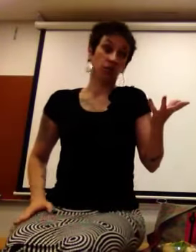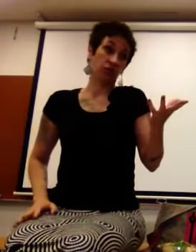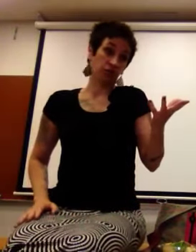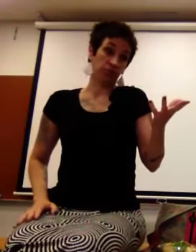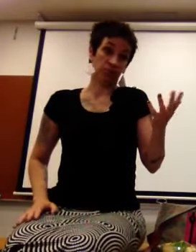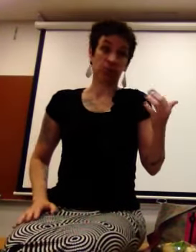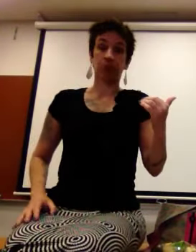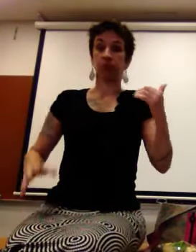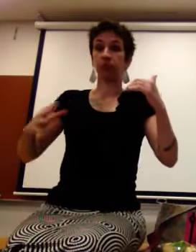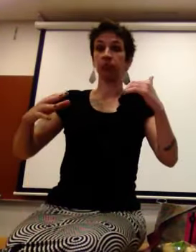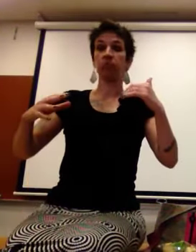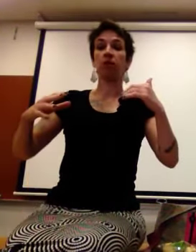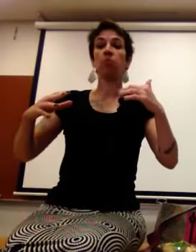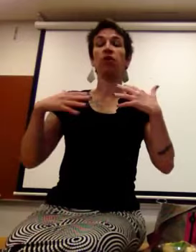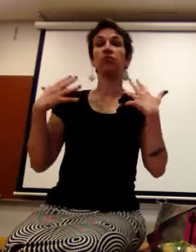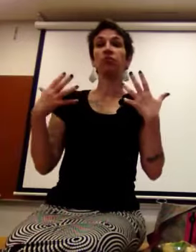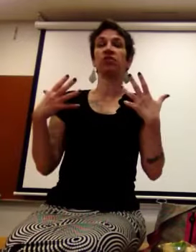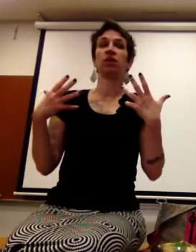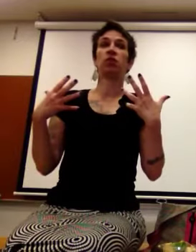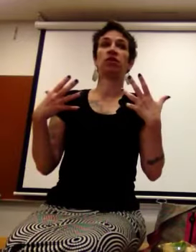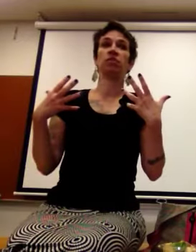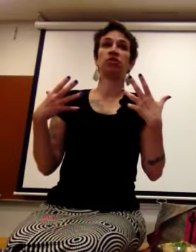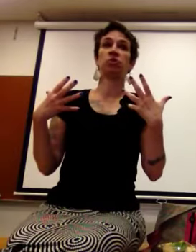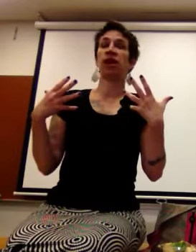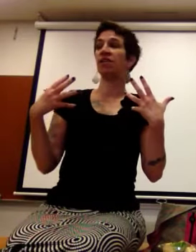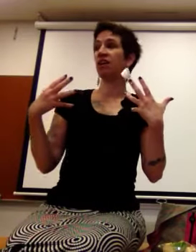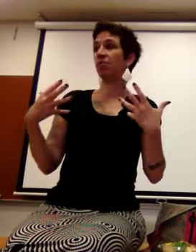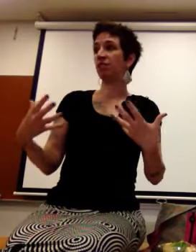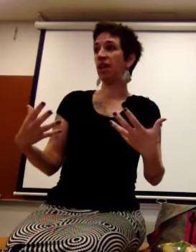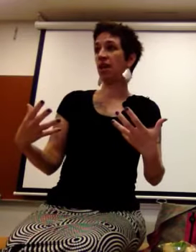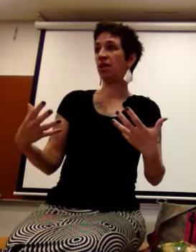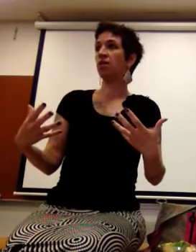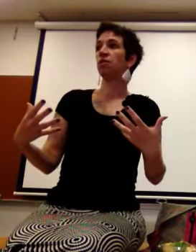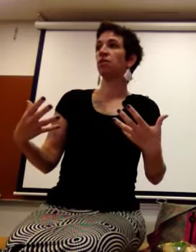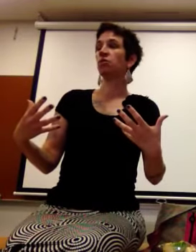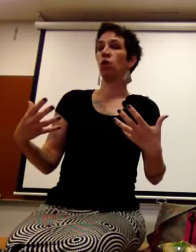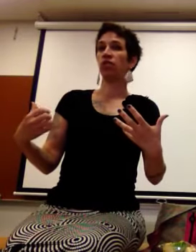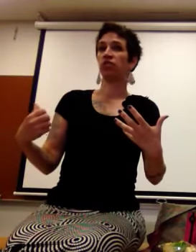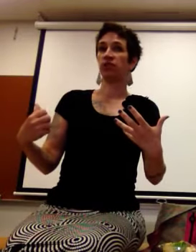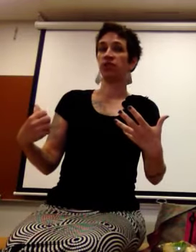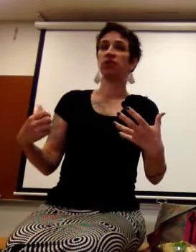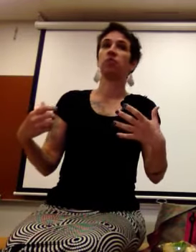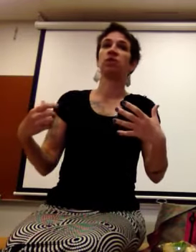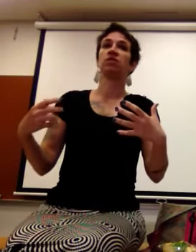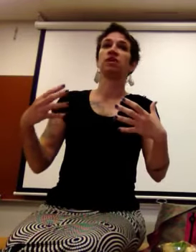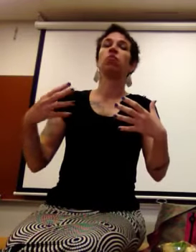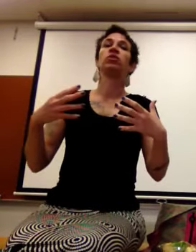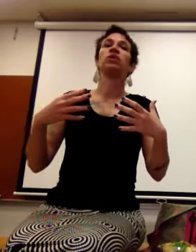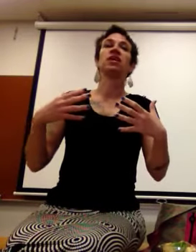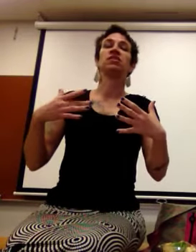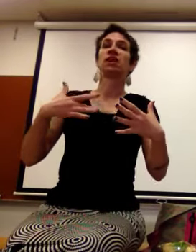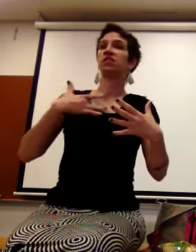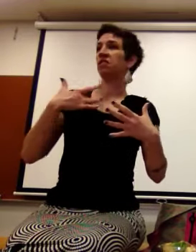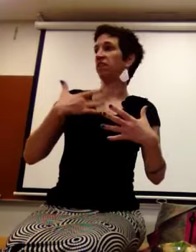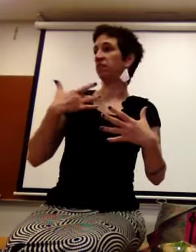do. Part of the reason I wanted to make sure we had time today to watch this is because I want you to get a sense of it.